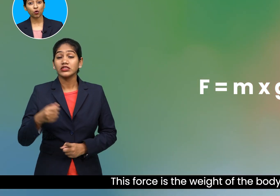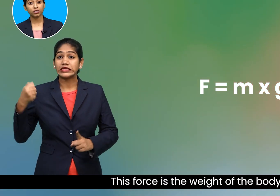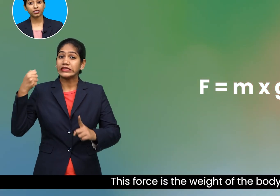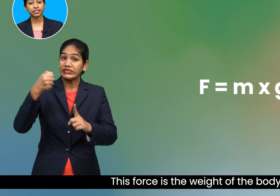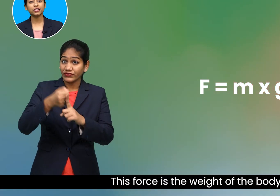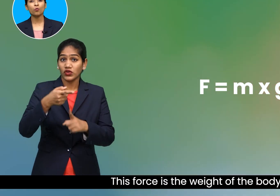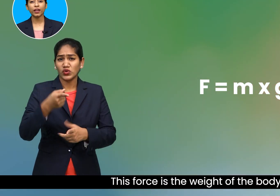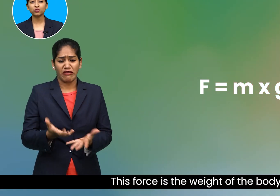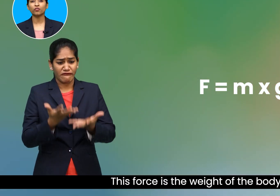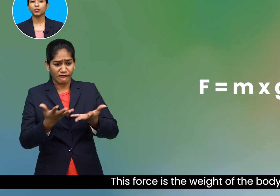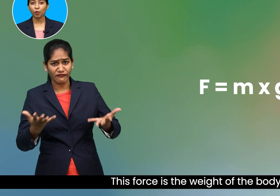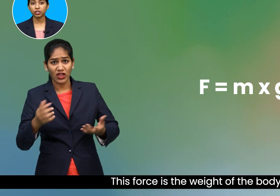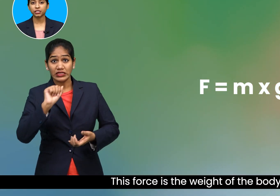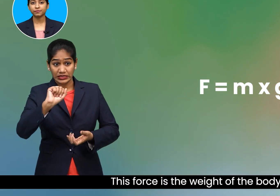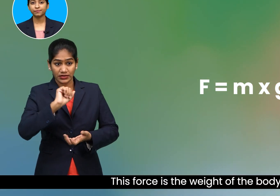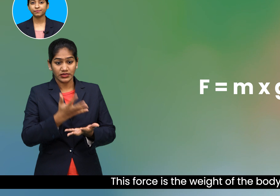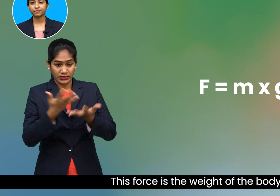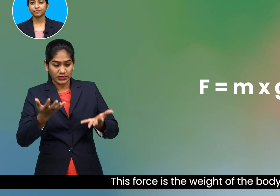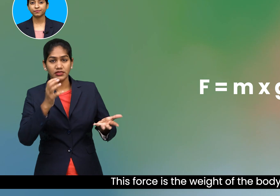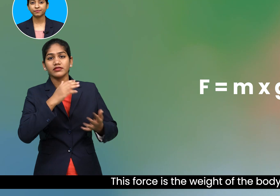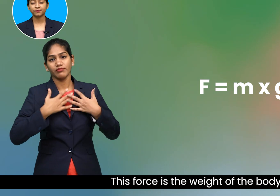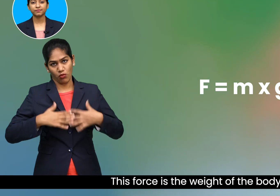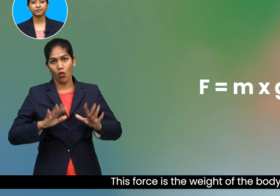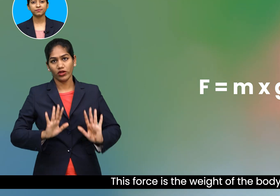This force is the weight of the body.